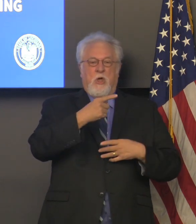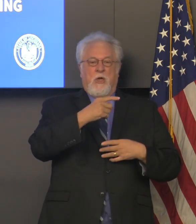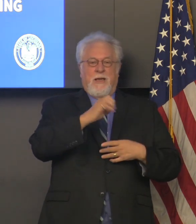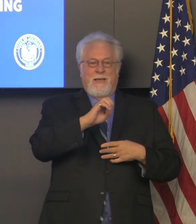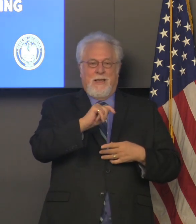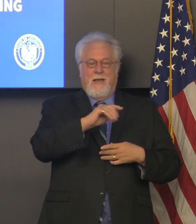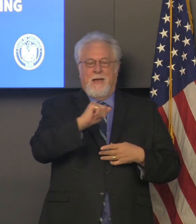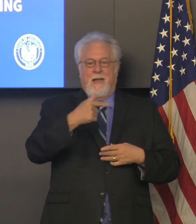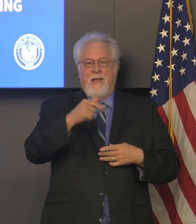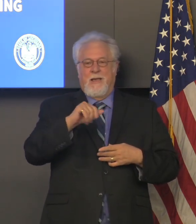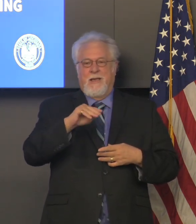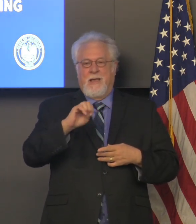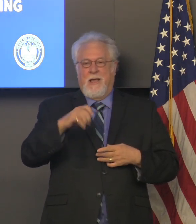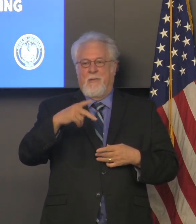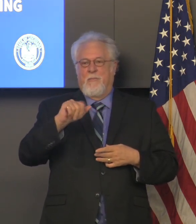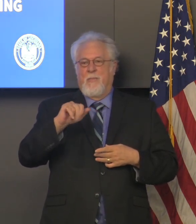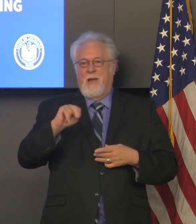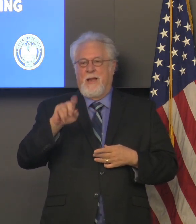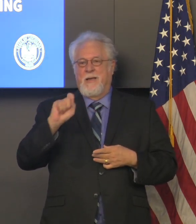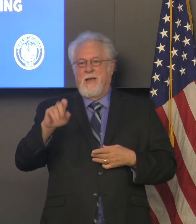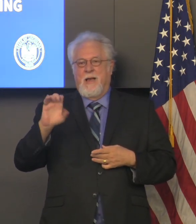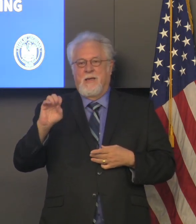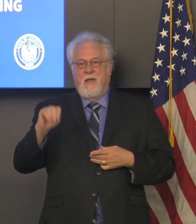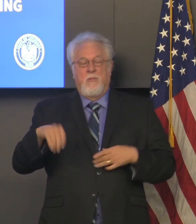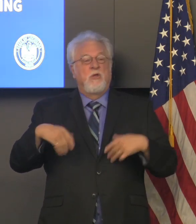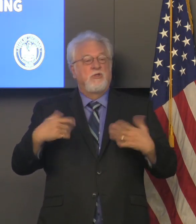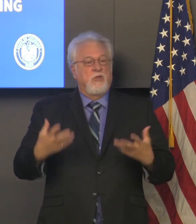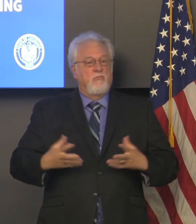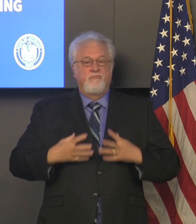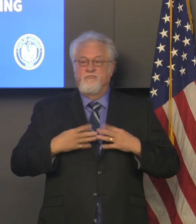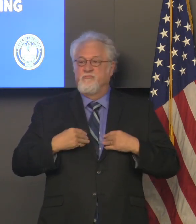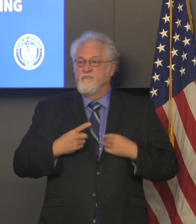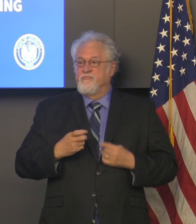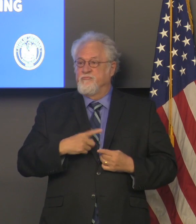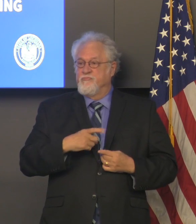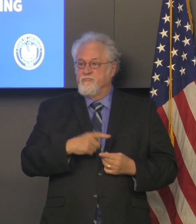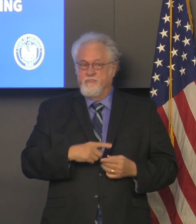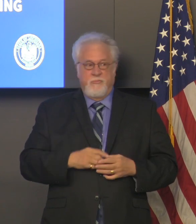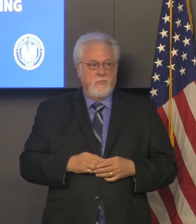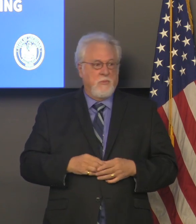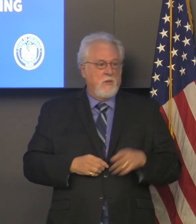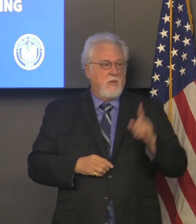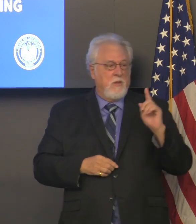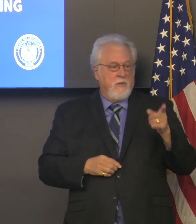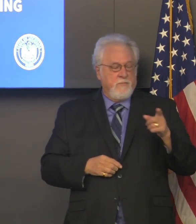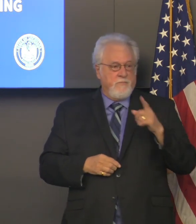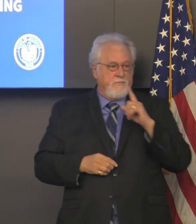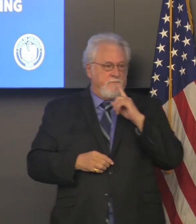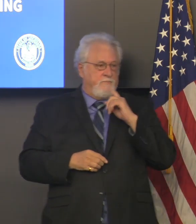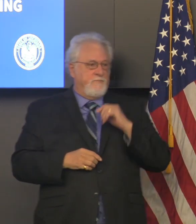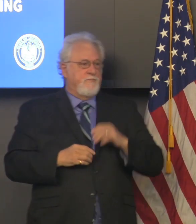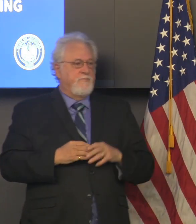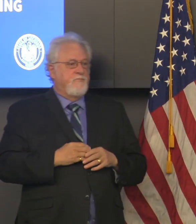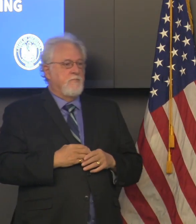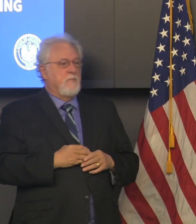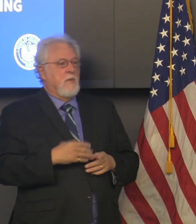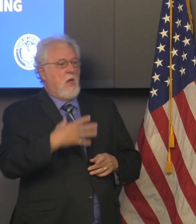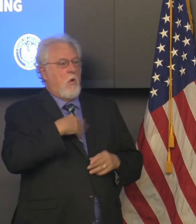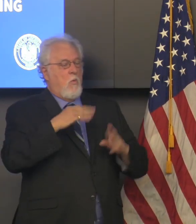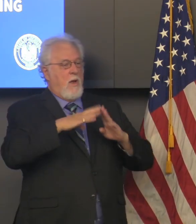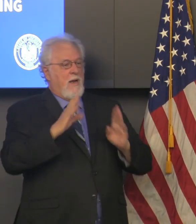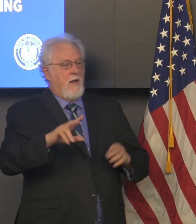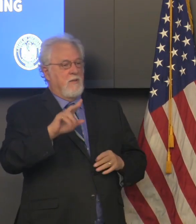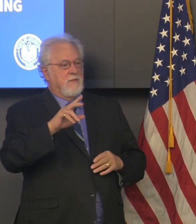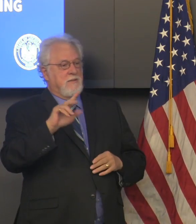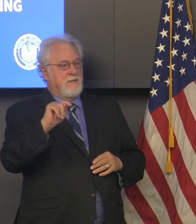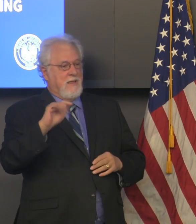getagameplan.com. So with that, I'm going to take a few questions. Yes, sir. The White House Coronavirus Task